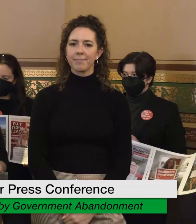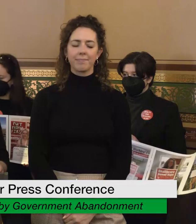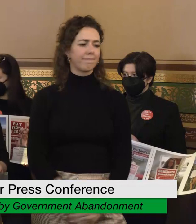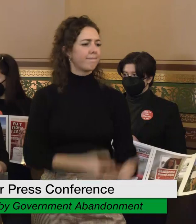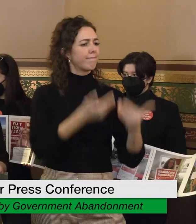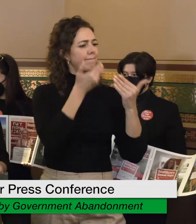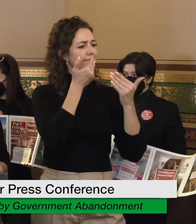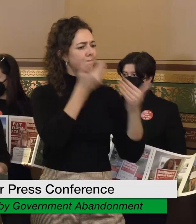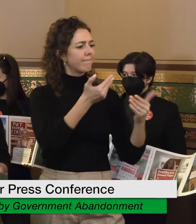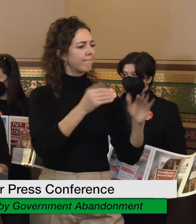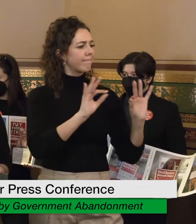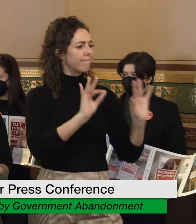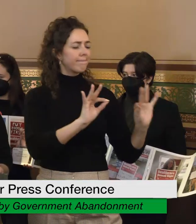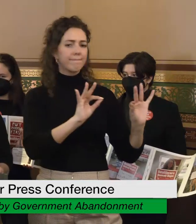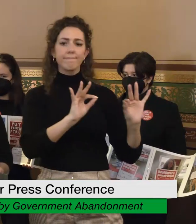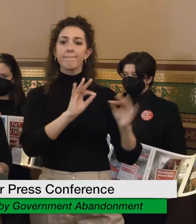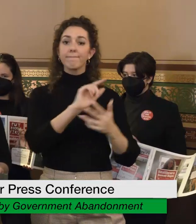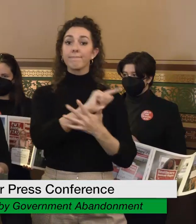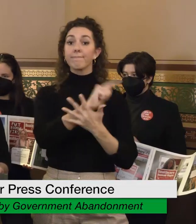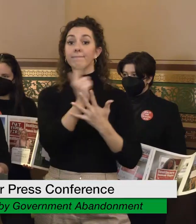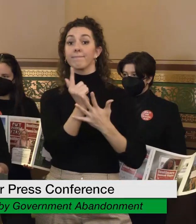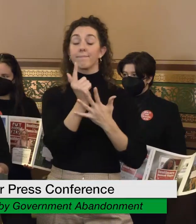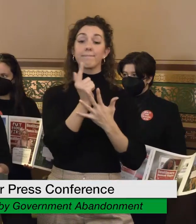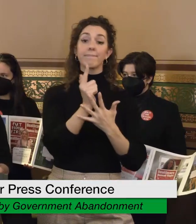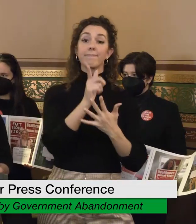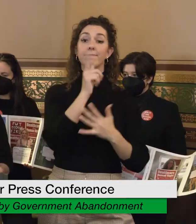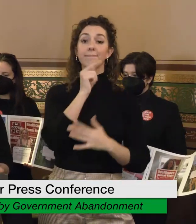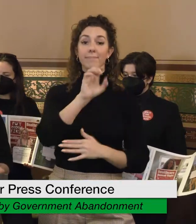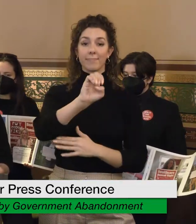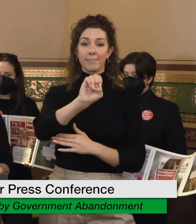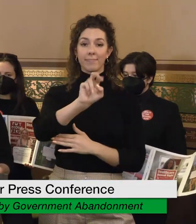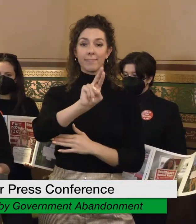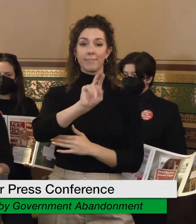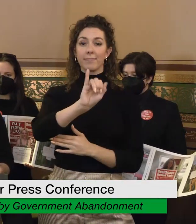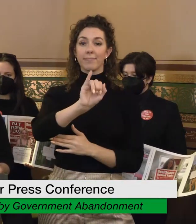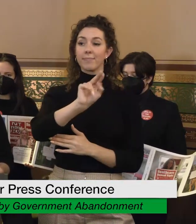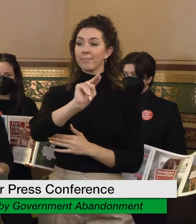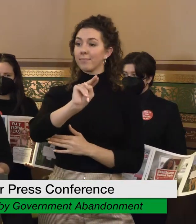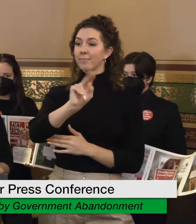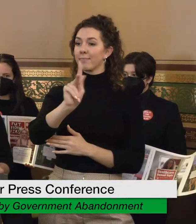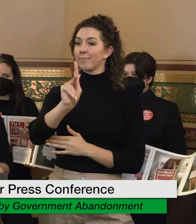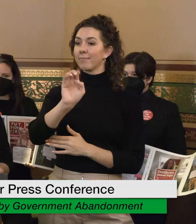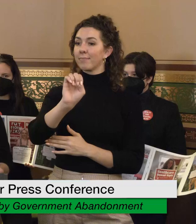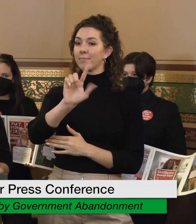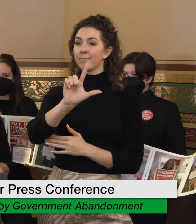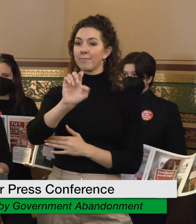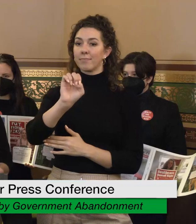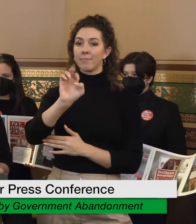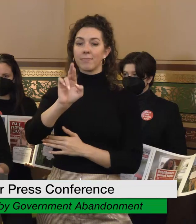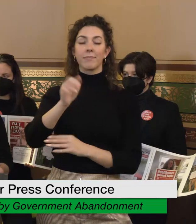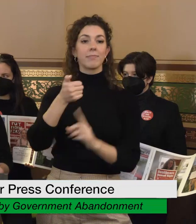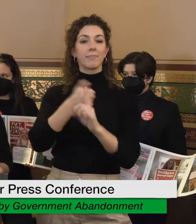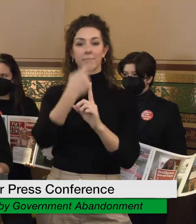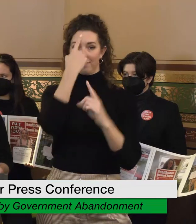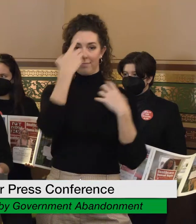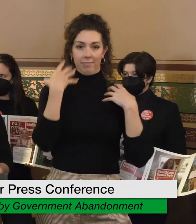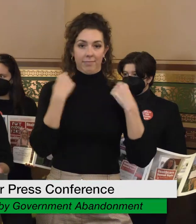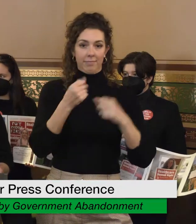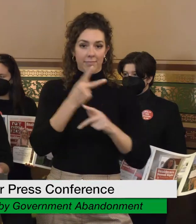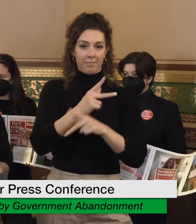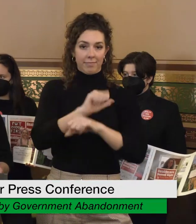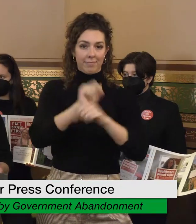Thank you so much. Our next speaker is going to be Erin Keller, a mental health care worker and